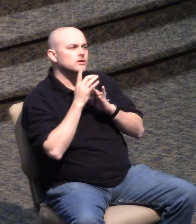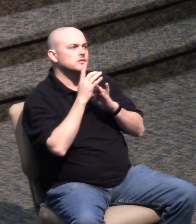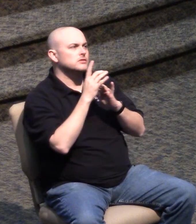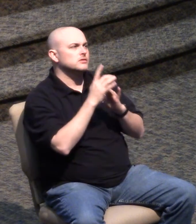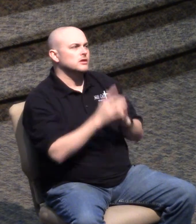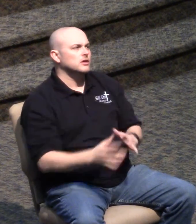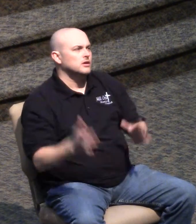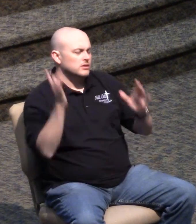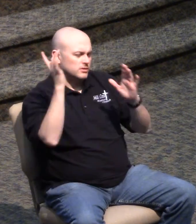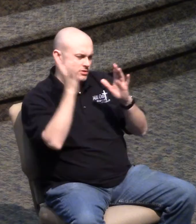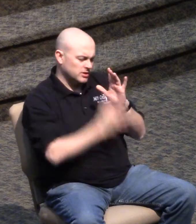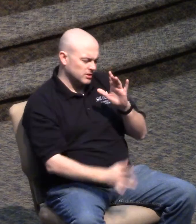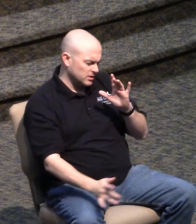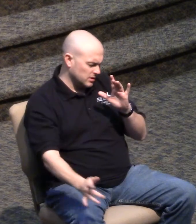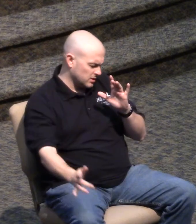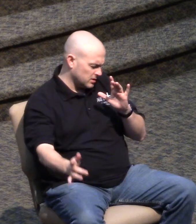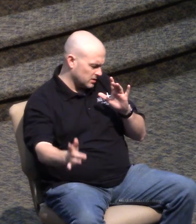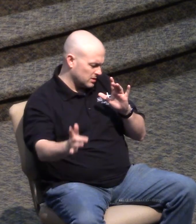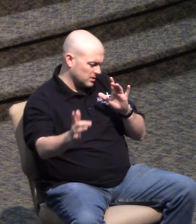Jesus,